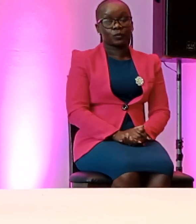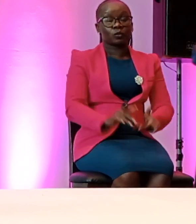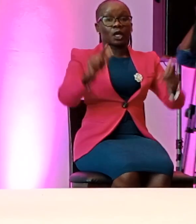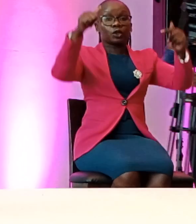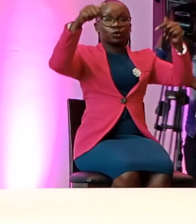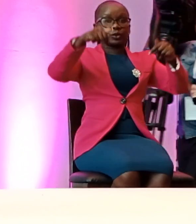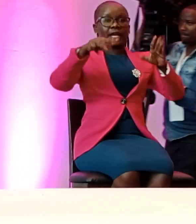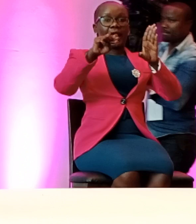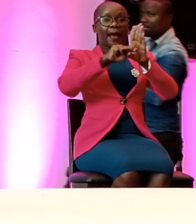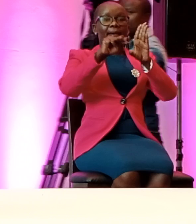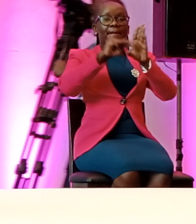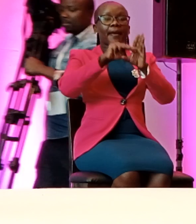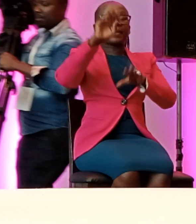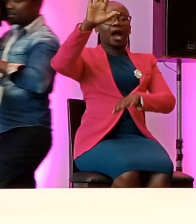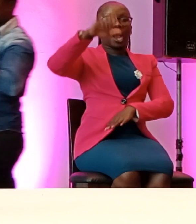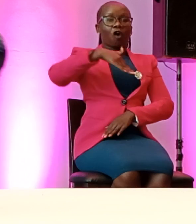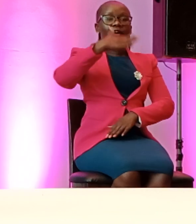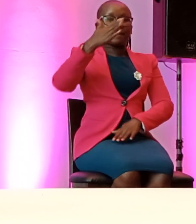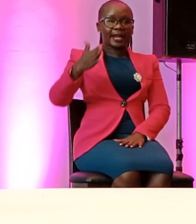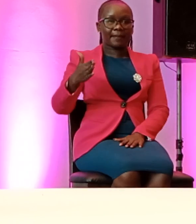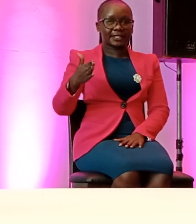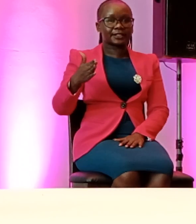Today I'm a member of parliament,